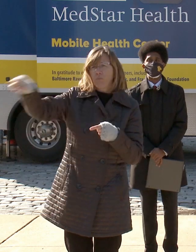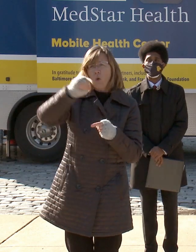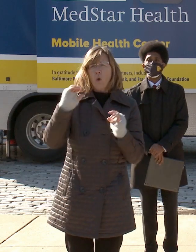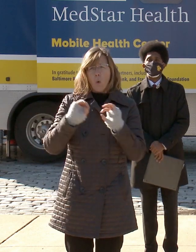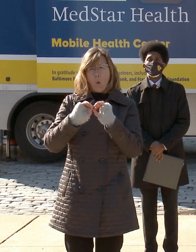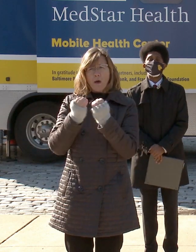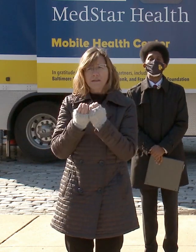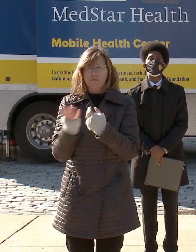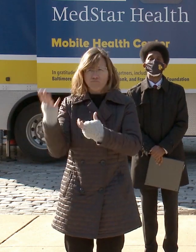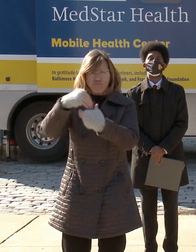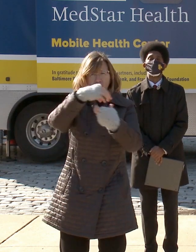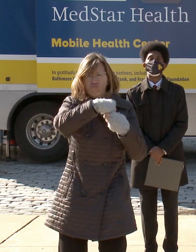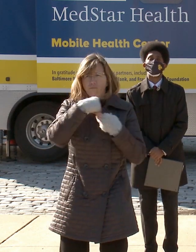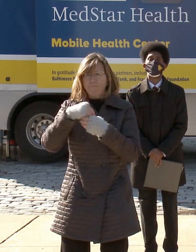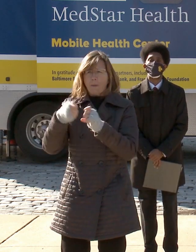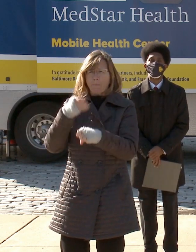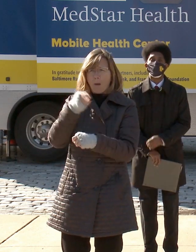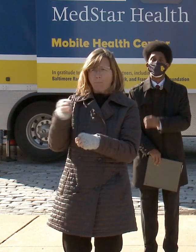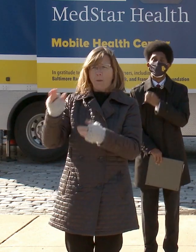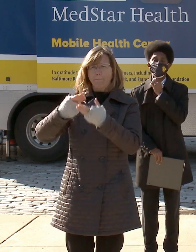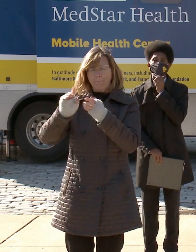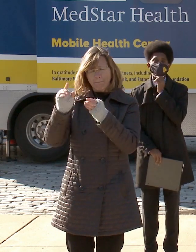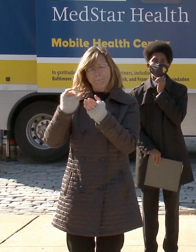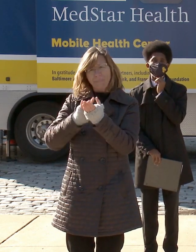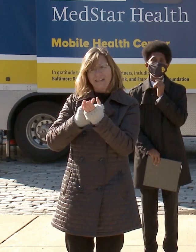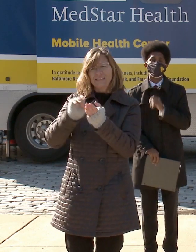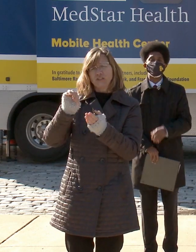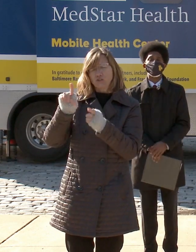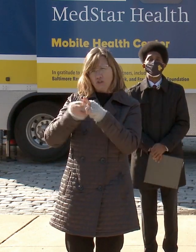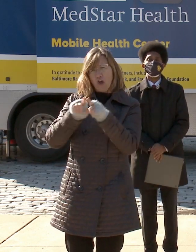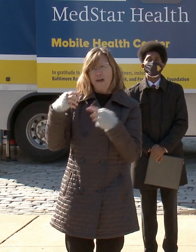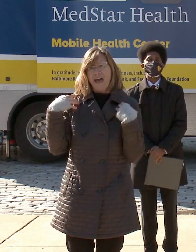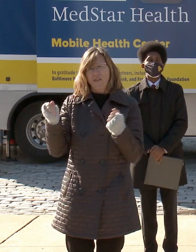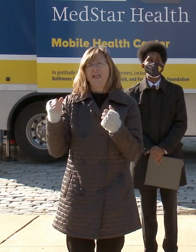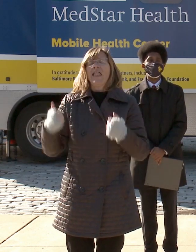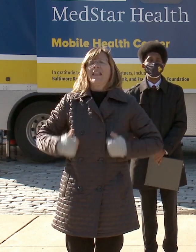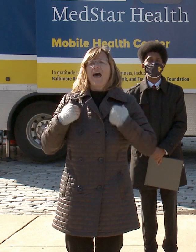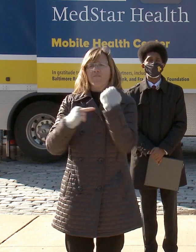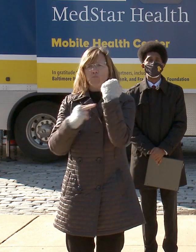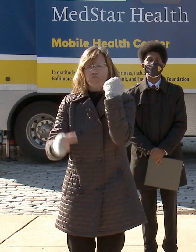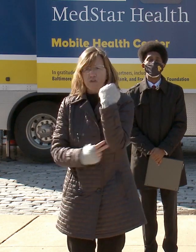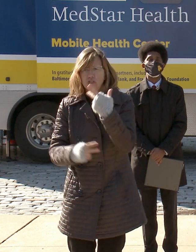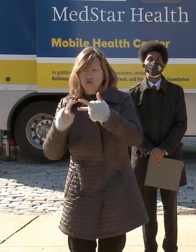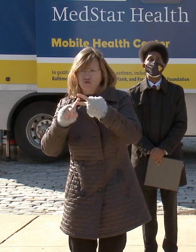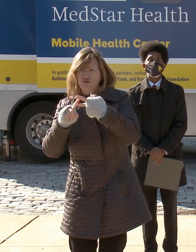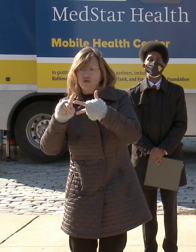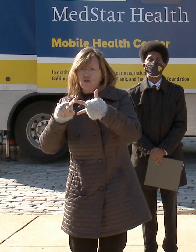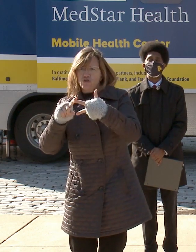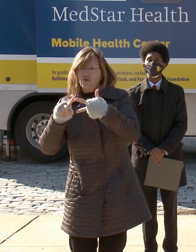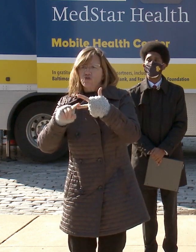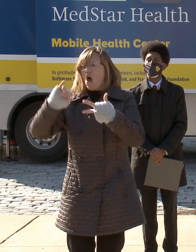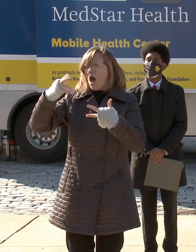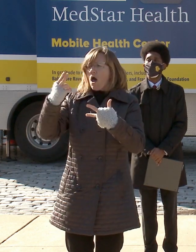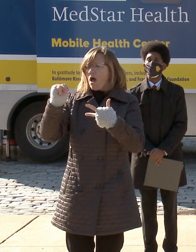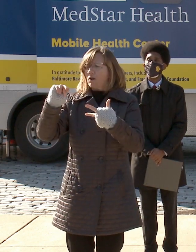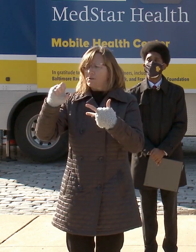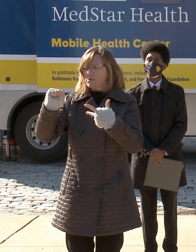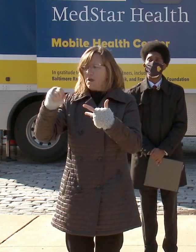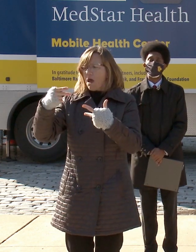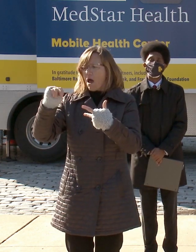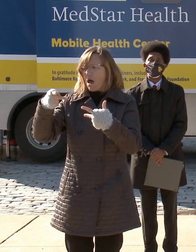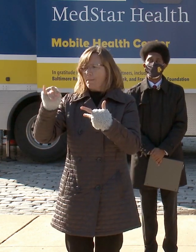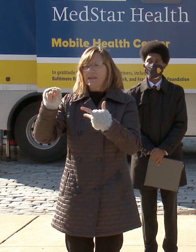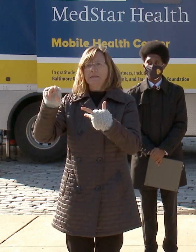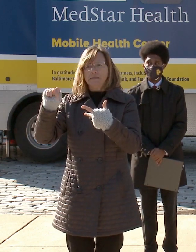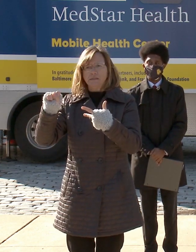City, including MedStar Health, LifeBridge Health, and both Johns Hopkins Medicine and the Johns Hopkins School of Nursing, I'm excited to announce